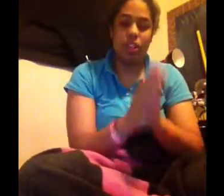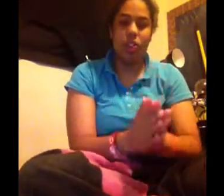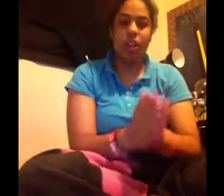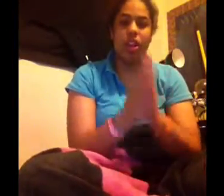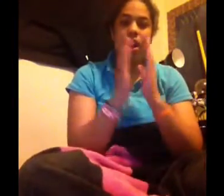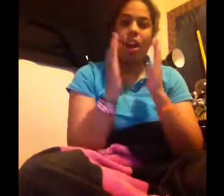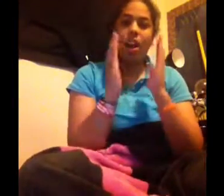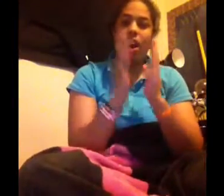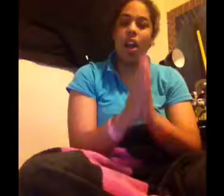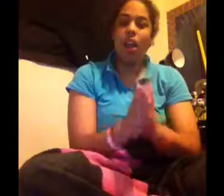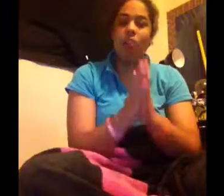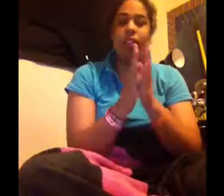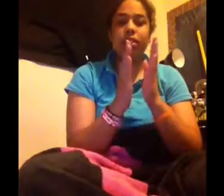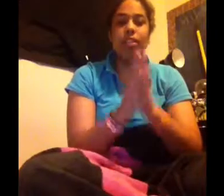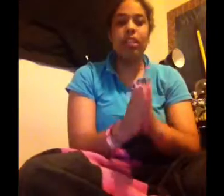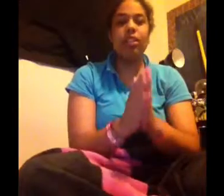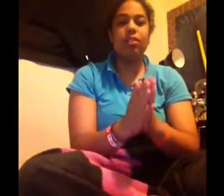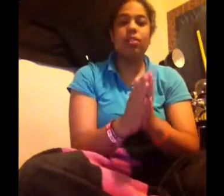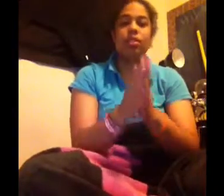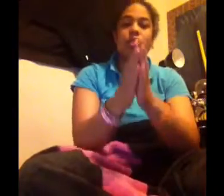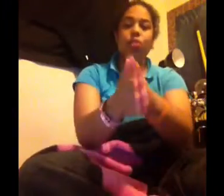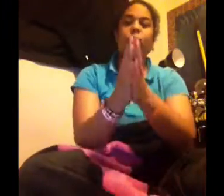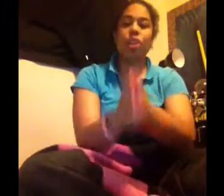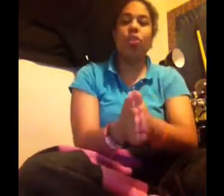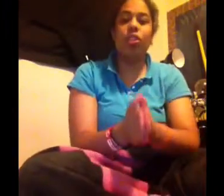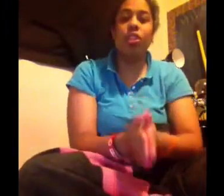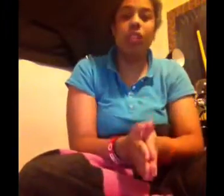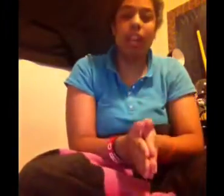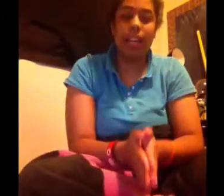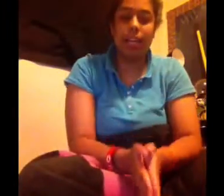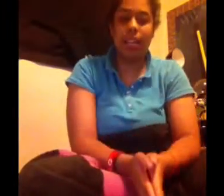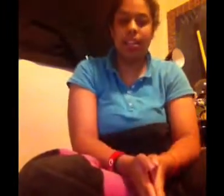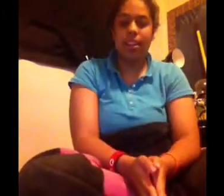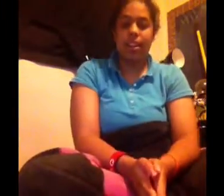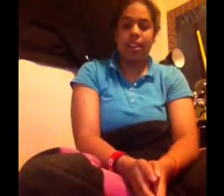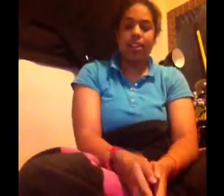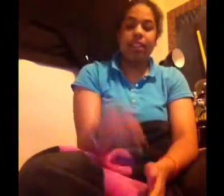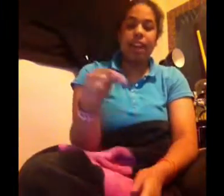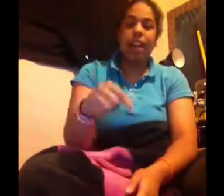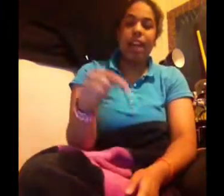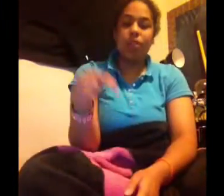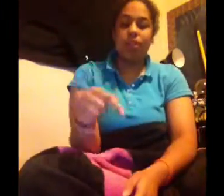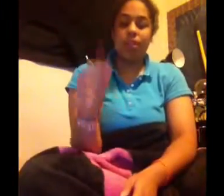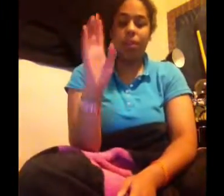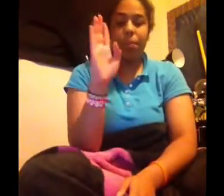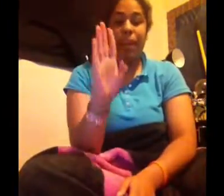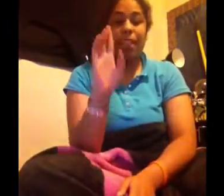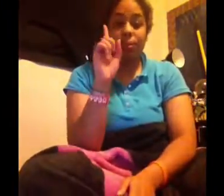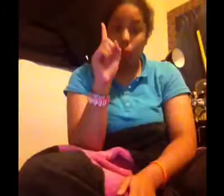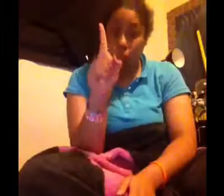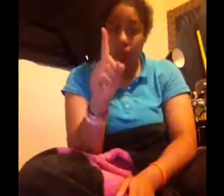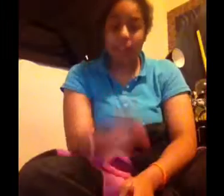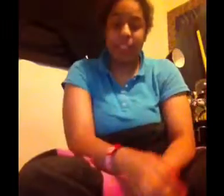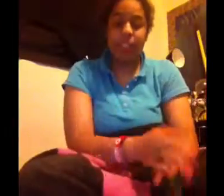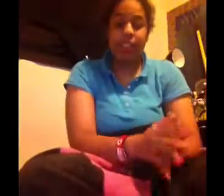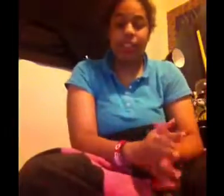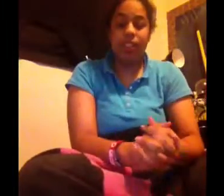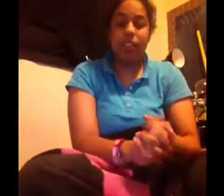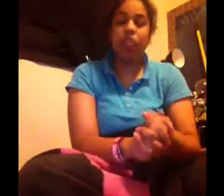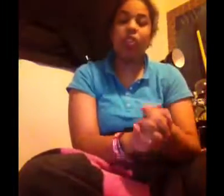So, I was just dangerous to show you guys. Today I will do the base one for